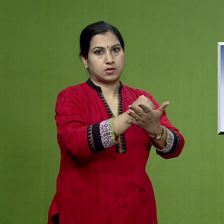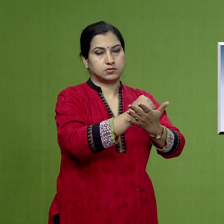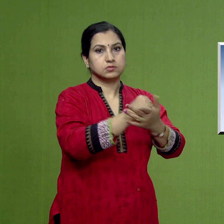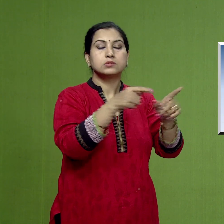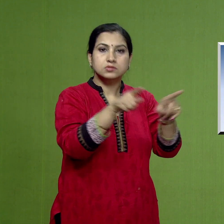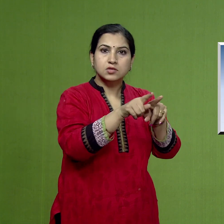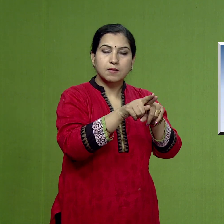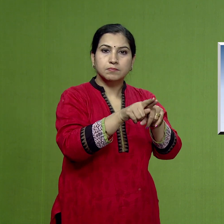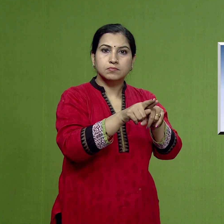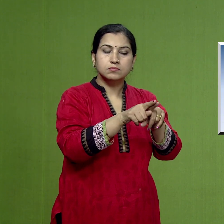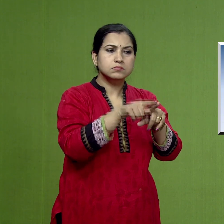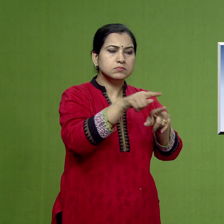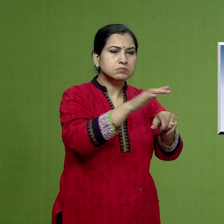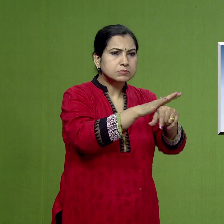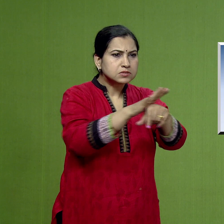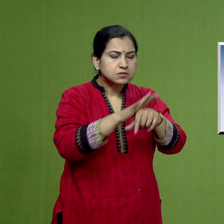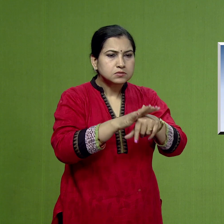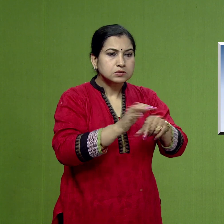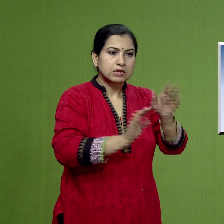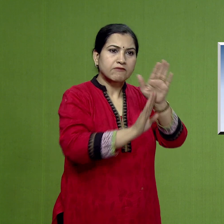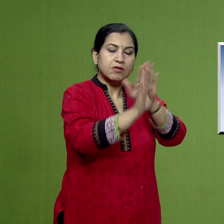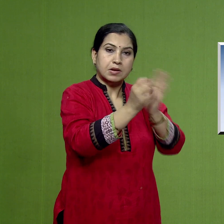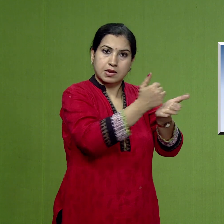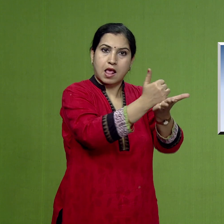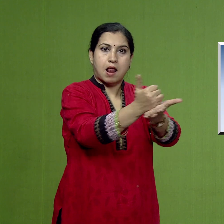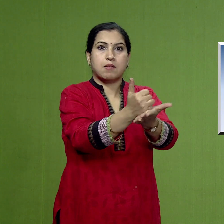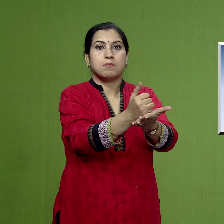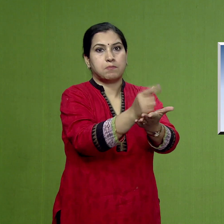engaged in the development process of the country.